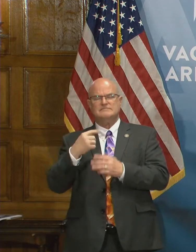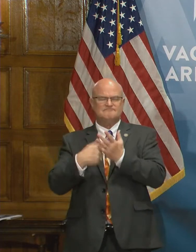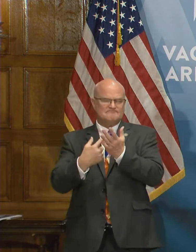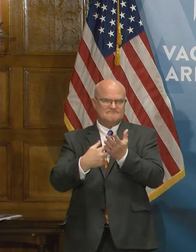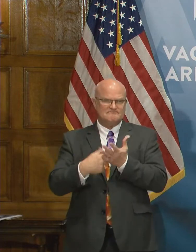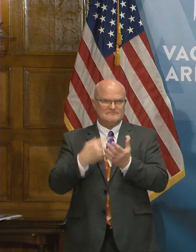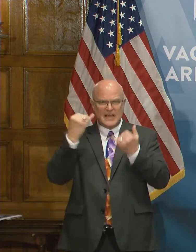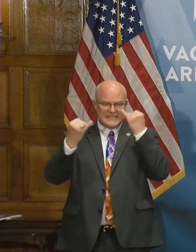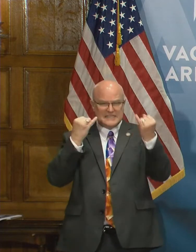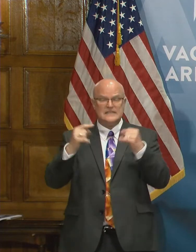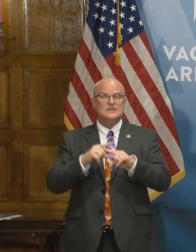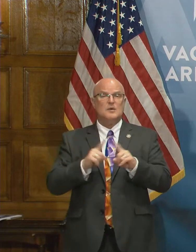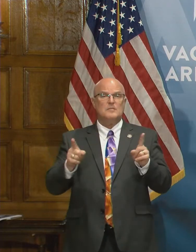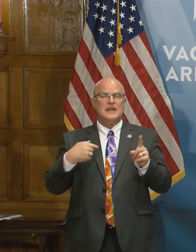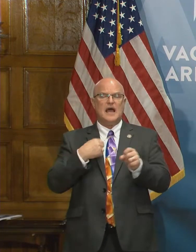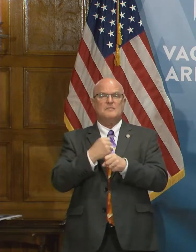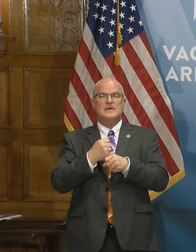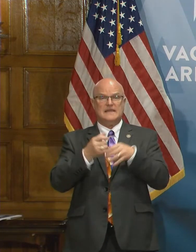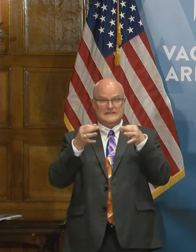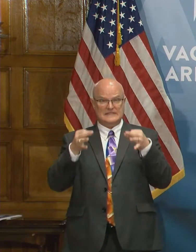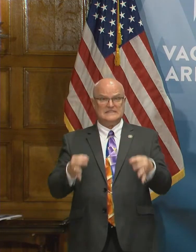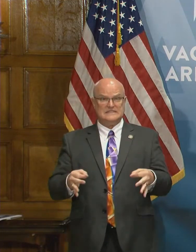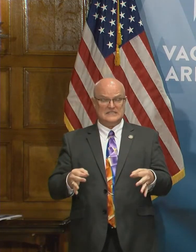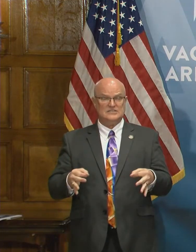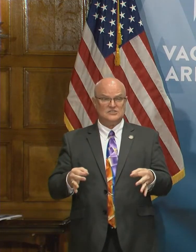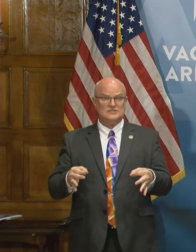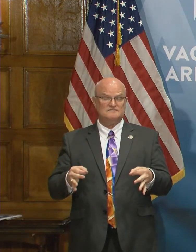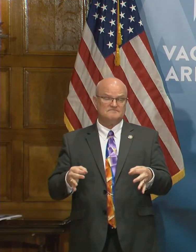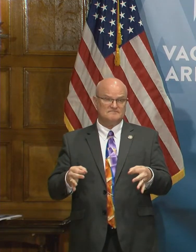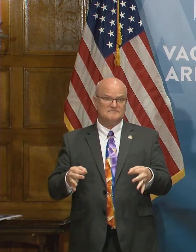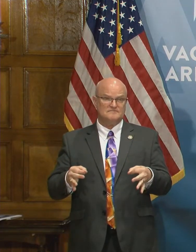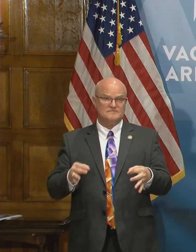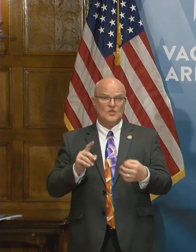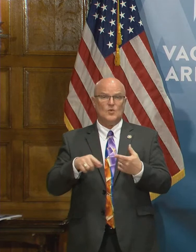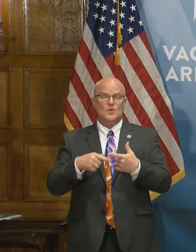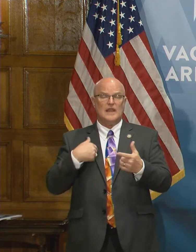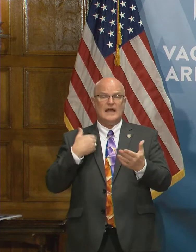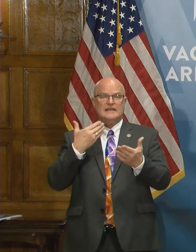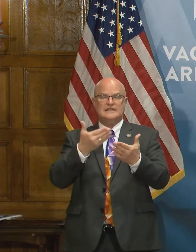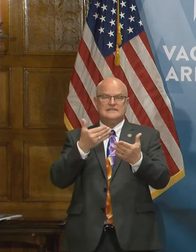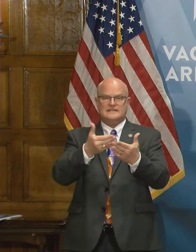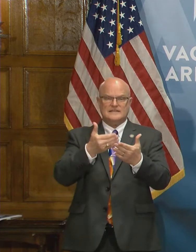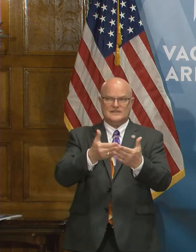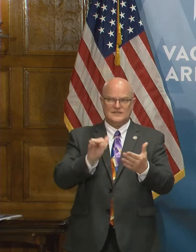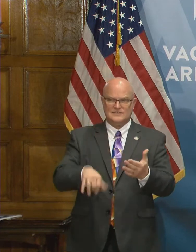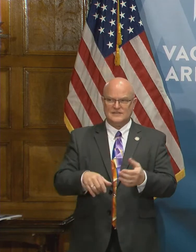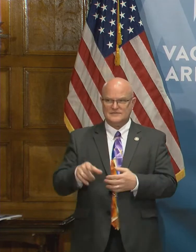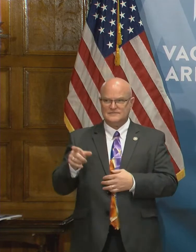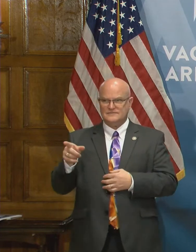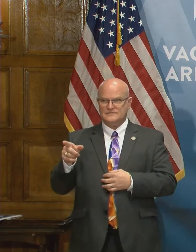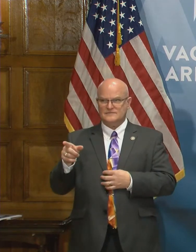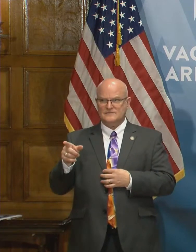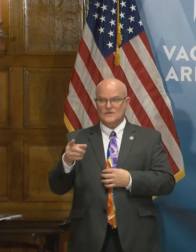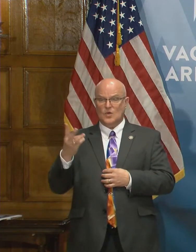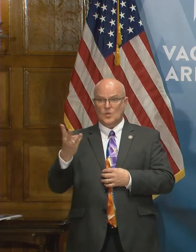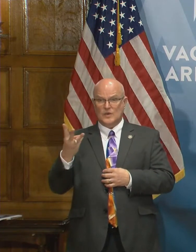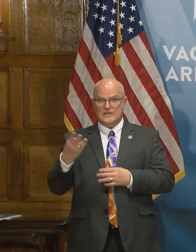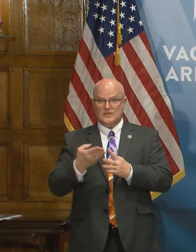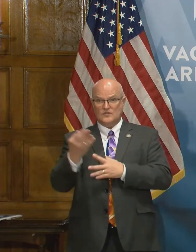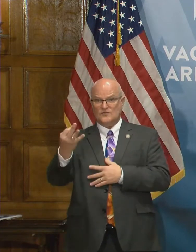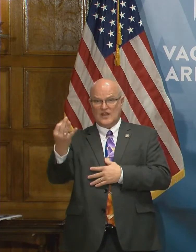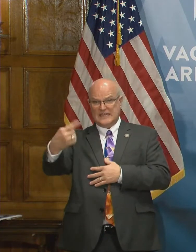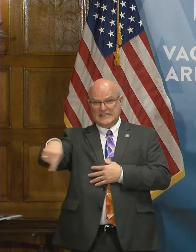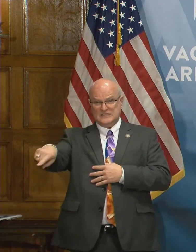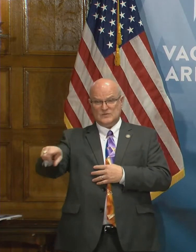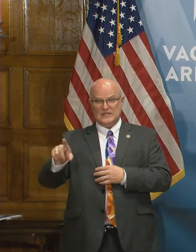about ideas, but I'll make that decision when I get to that decision. So it'd be Wednesday through Friday if it